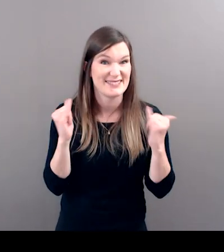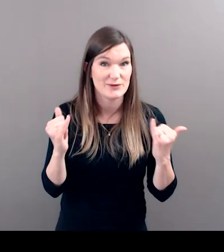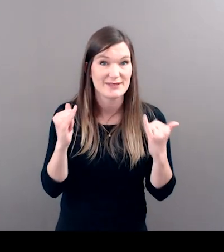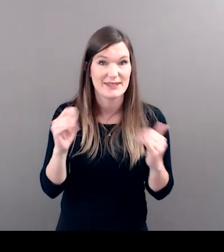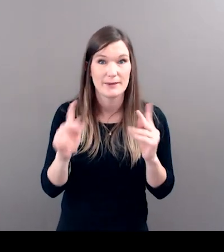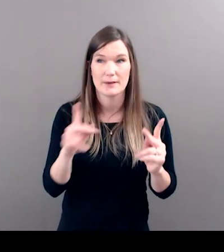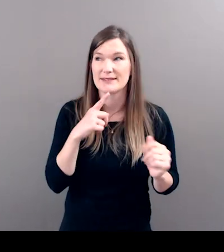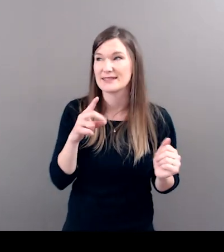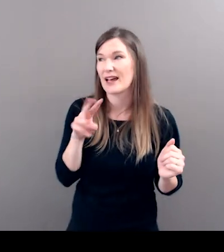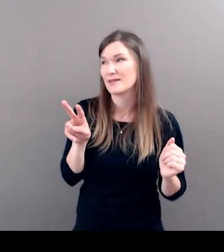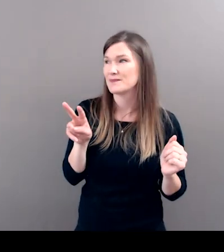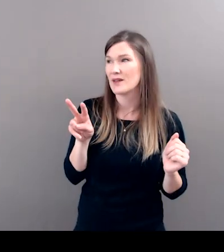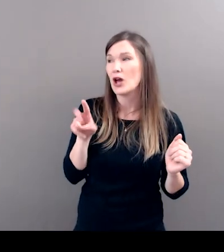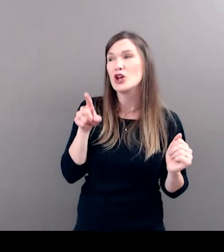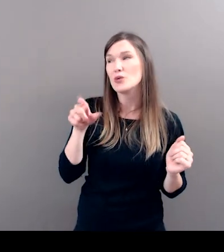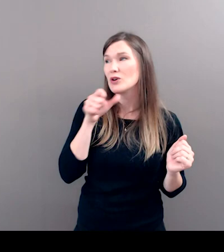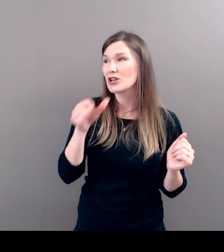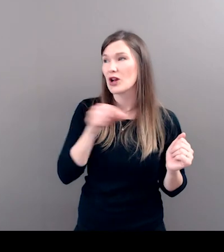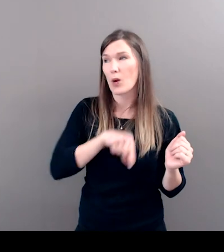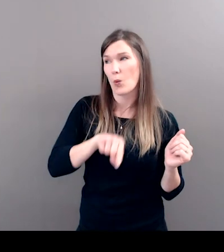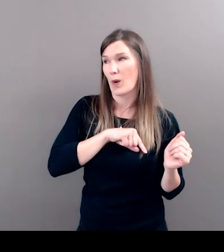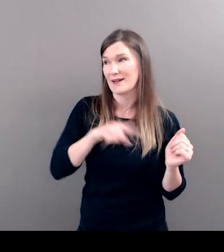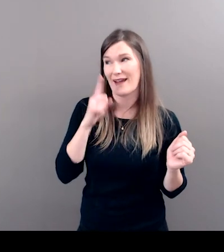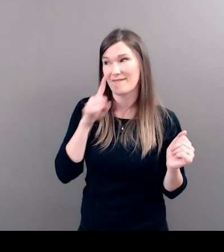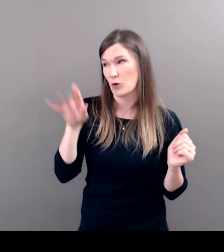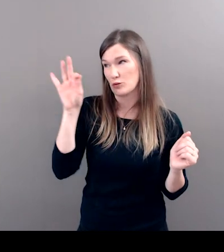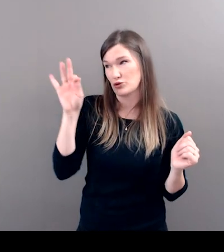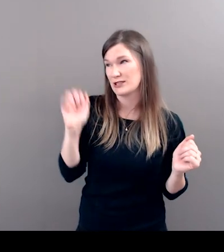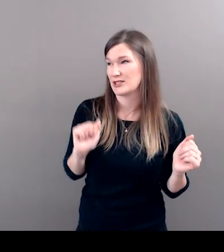not qualified to do that. Still to this day.